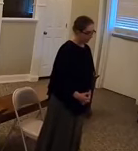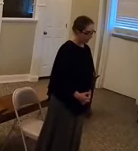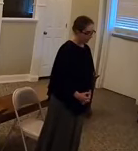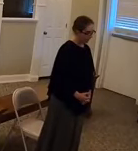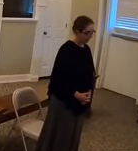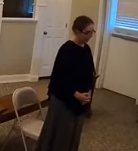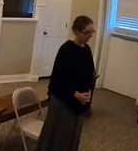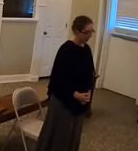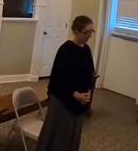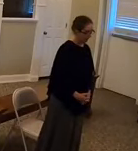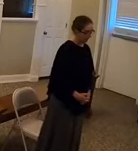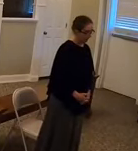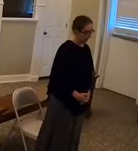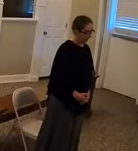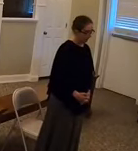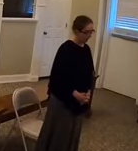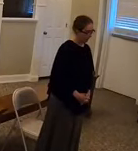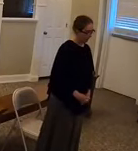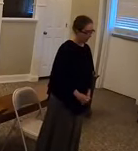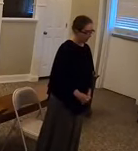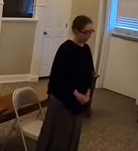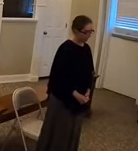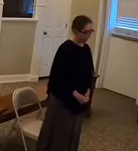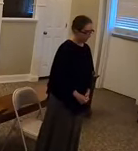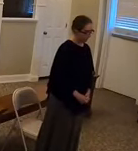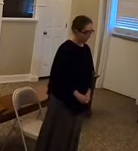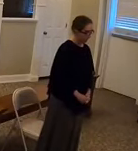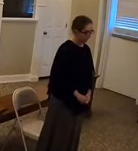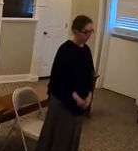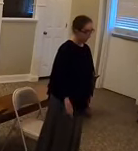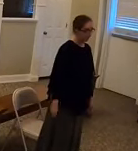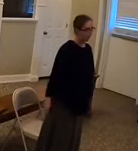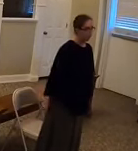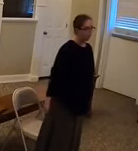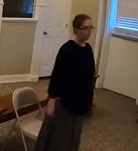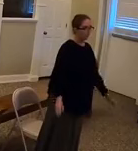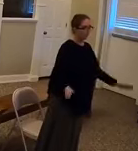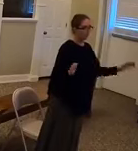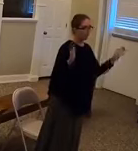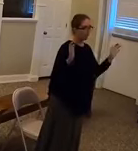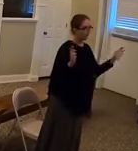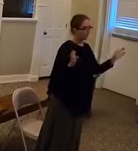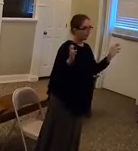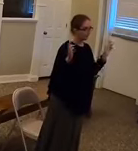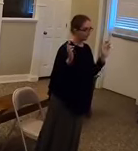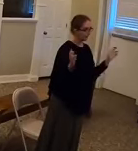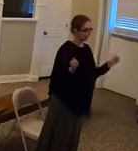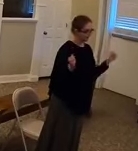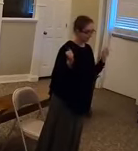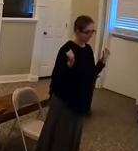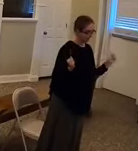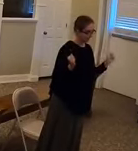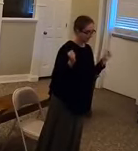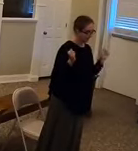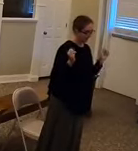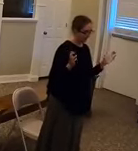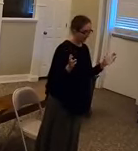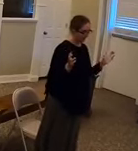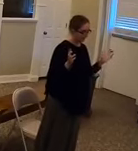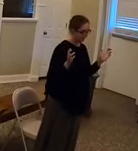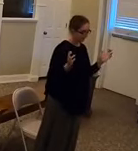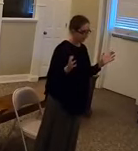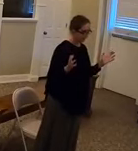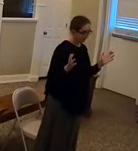the name of Jesus, that you would raise up, Lord, Brother McDonald, God, that you would touch Brother O'Quinn, heal him. God, meet